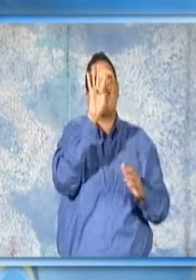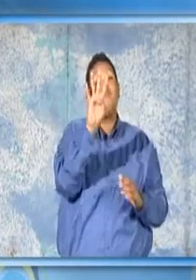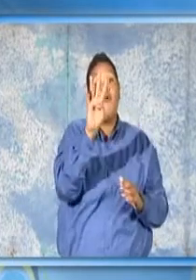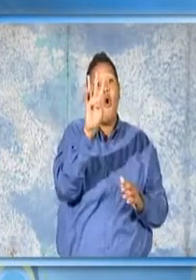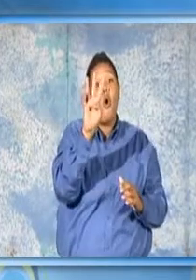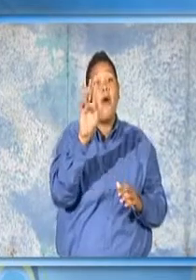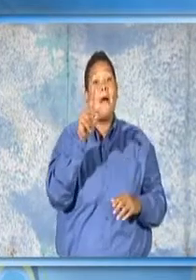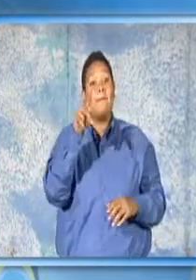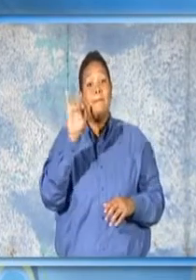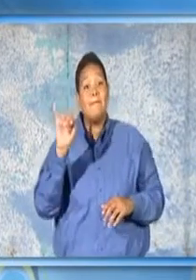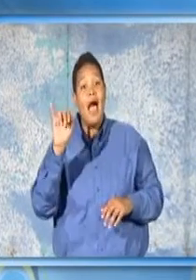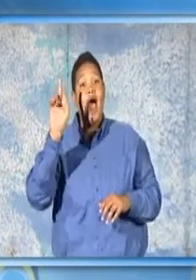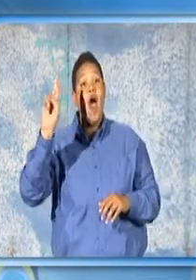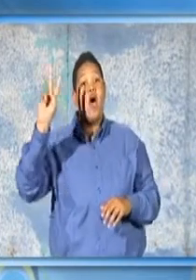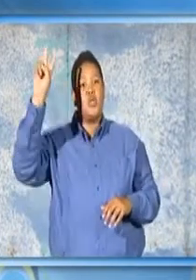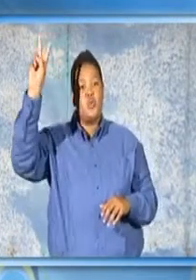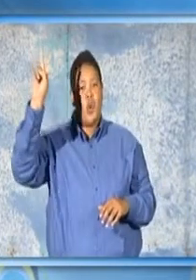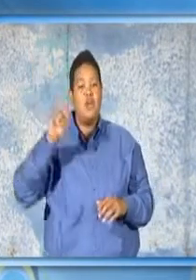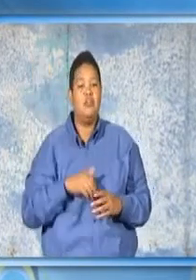squared.